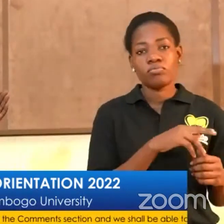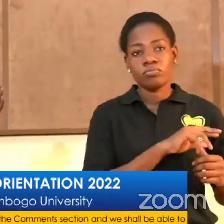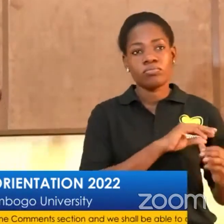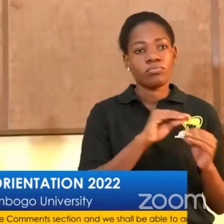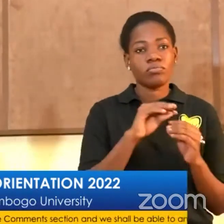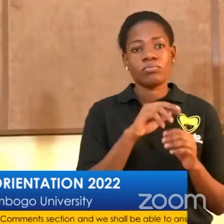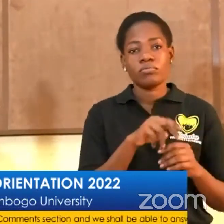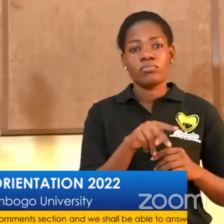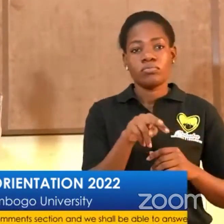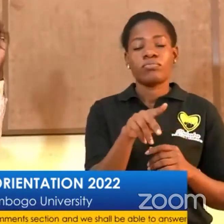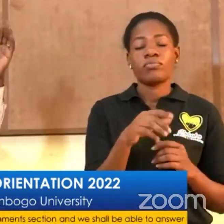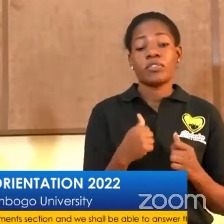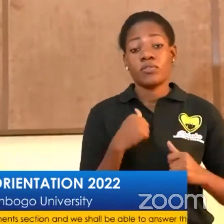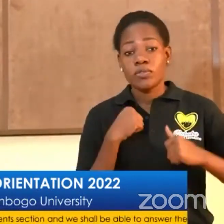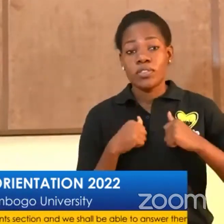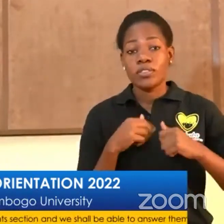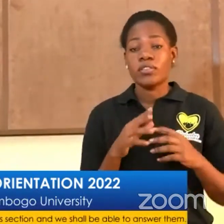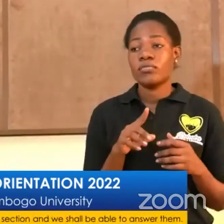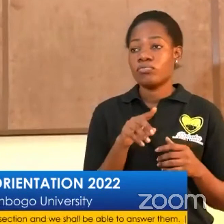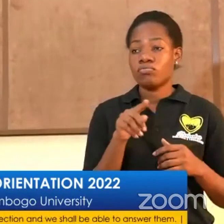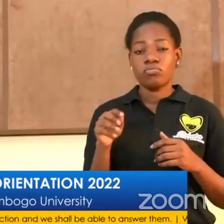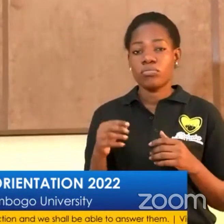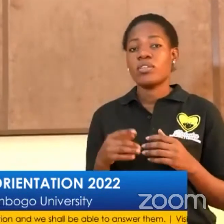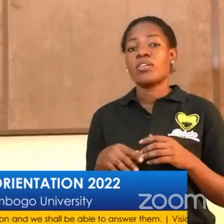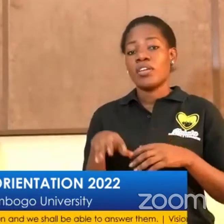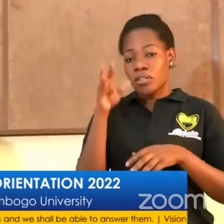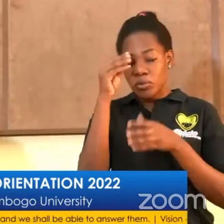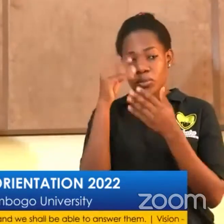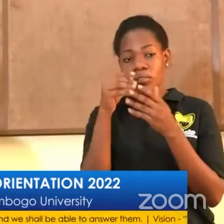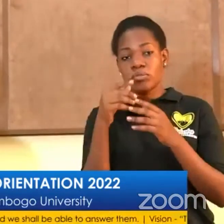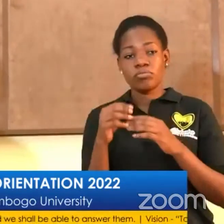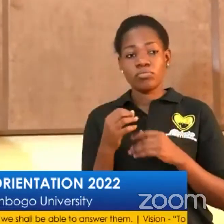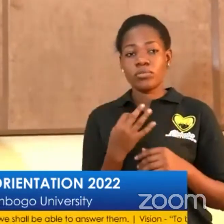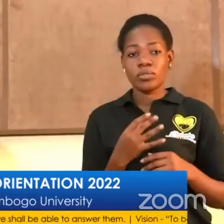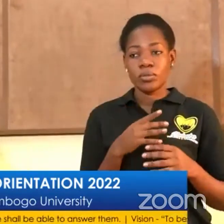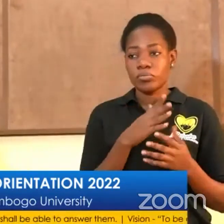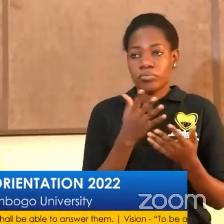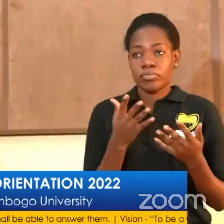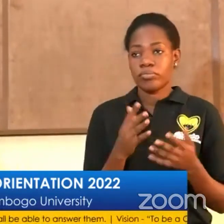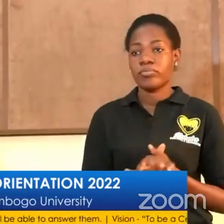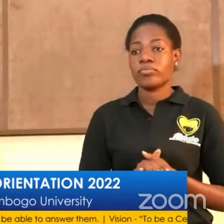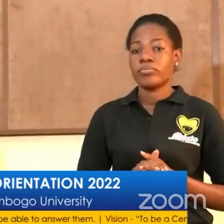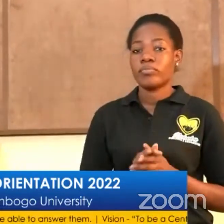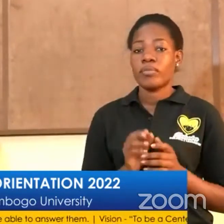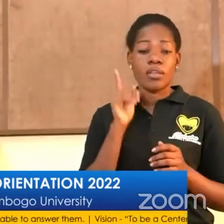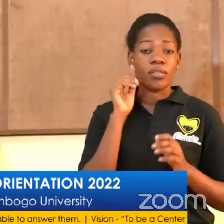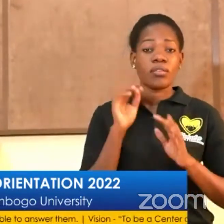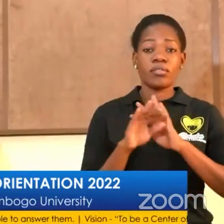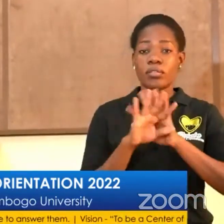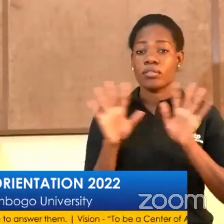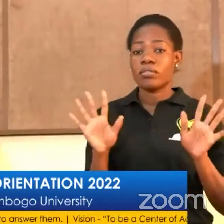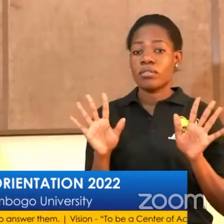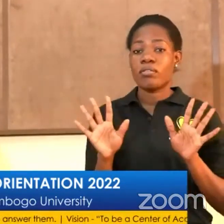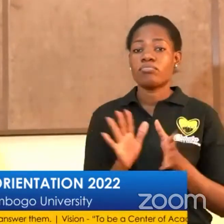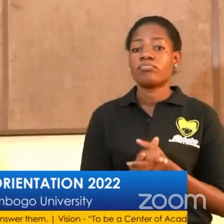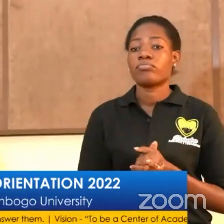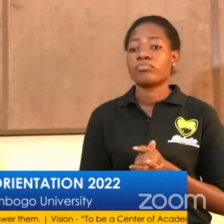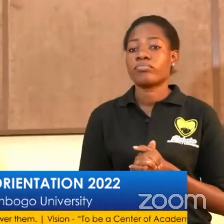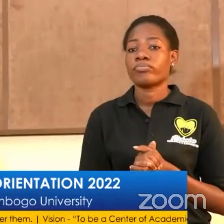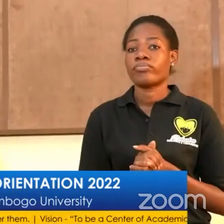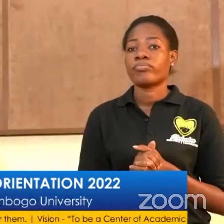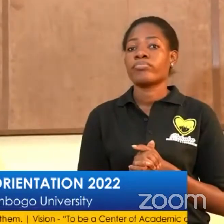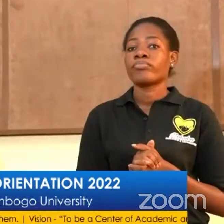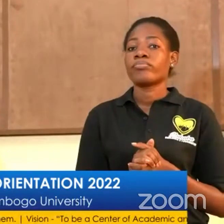12, go to education at 3, like that. I think that is clear. Then